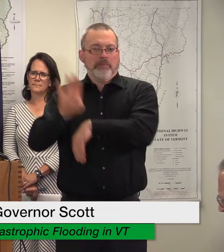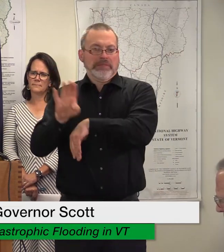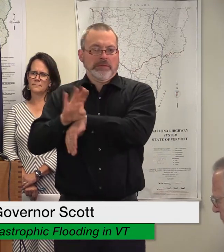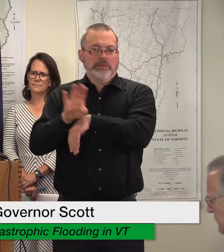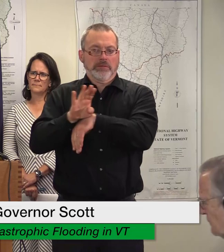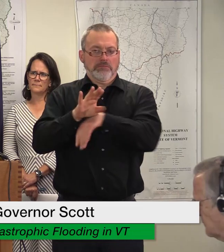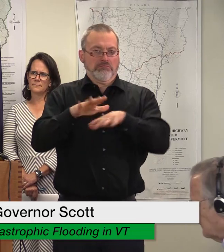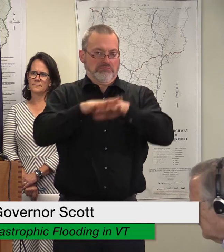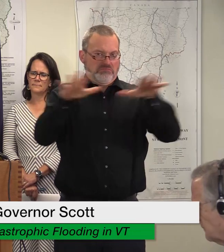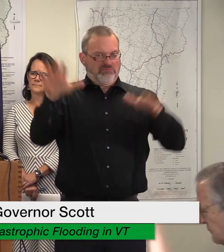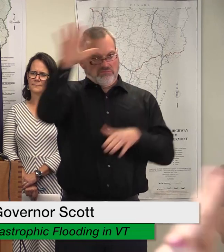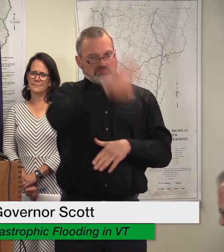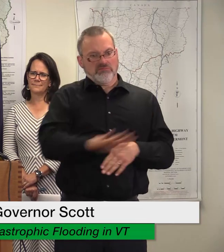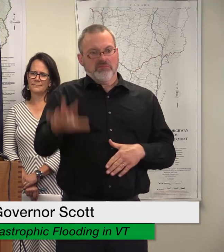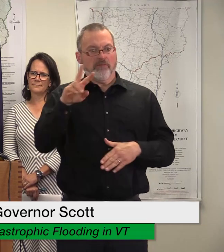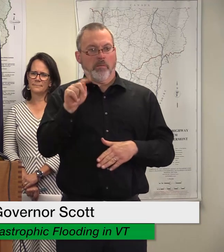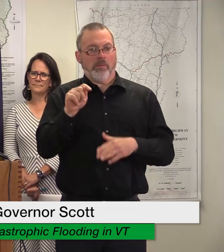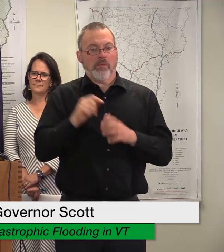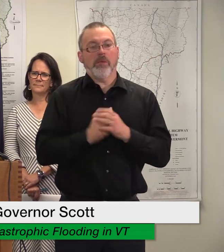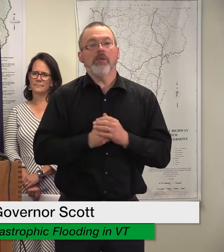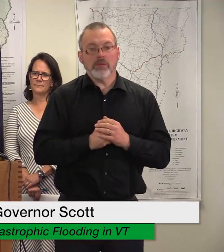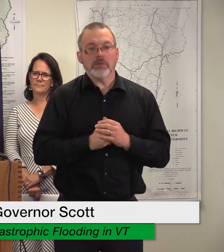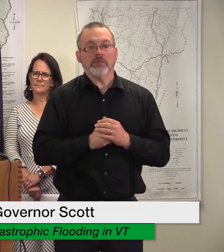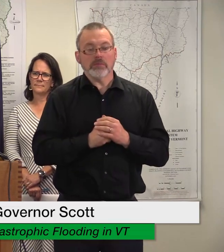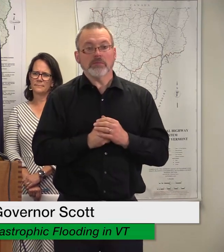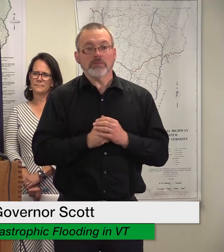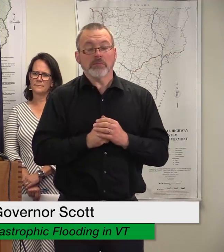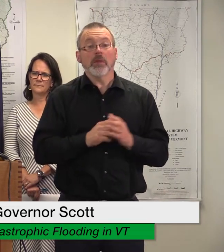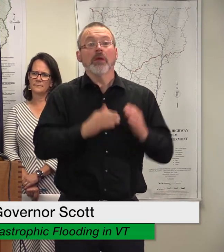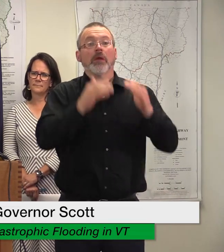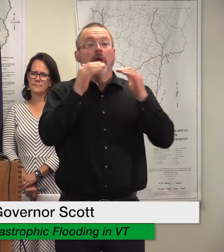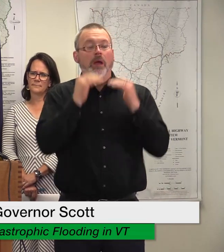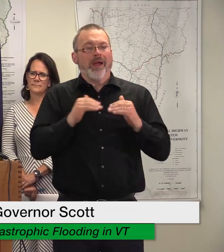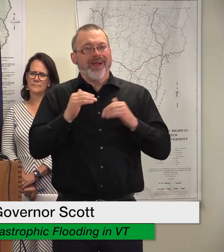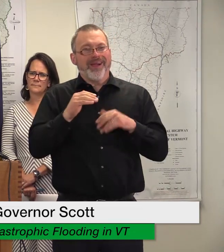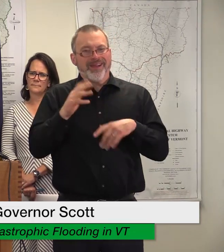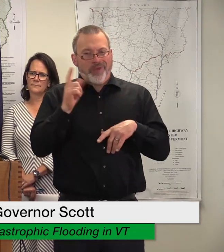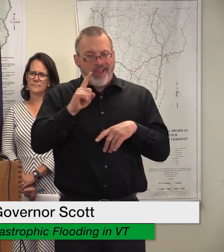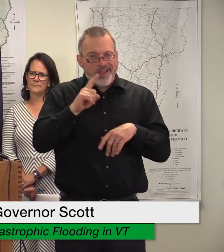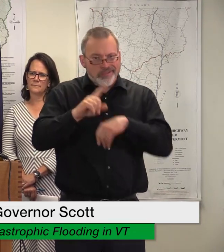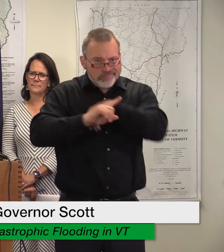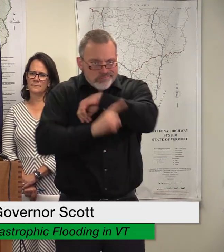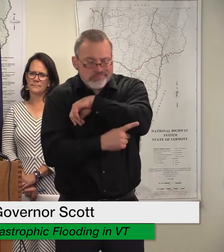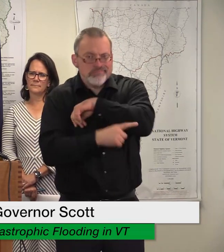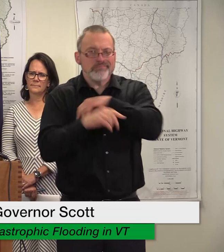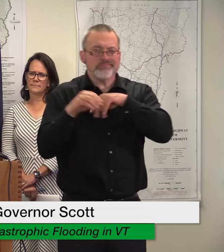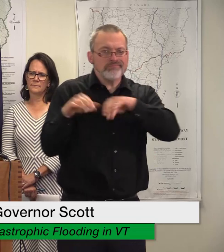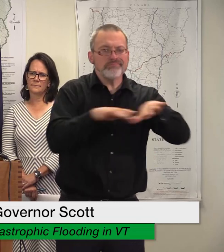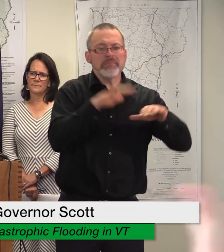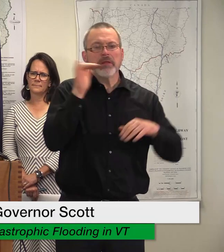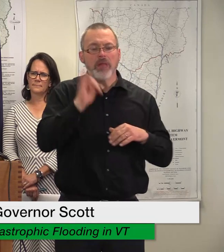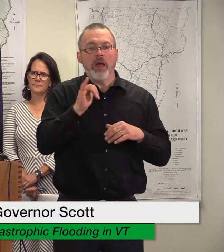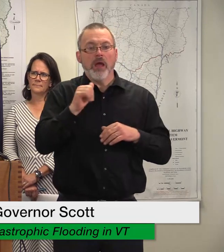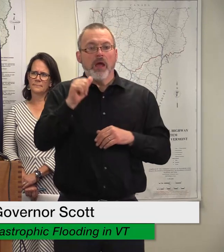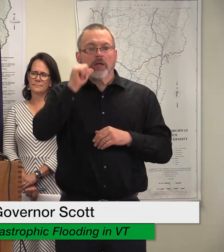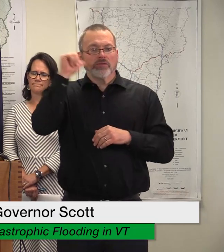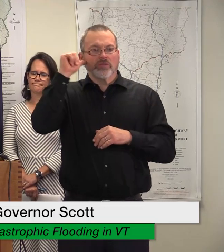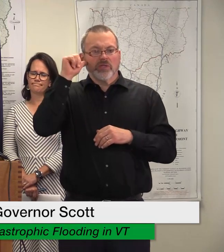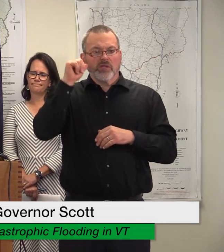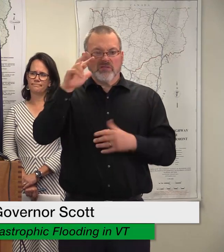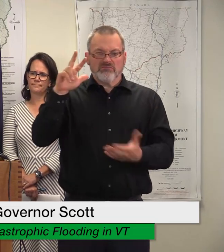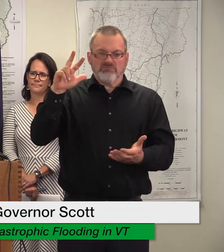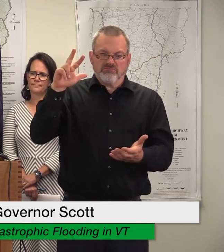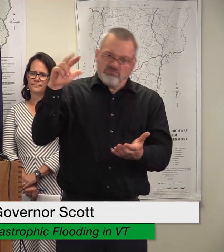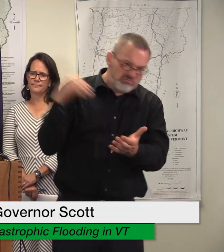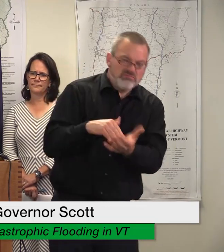Speaking of debris, as the governor mentioned that I would provide a little more info on that, as of yesterday, nearly 3,000 tons of